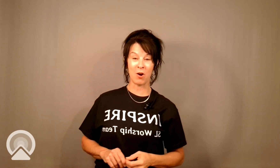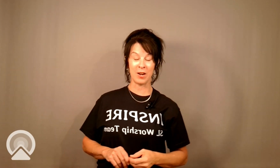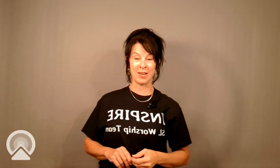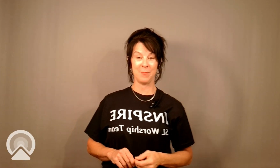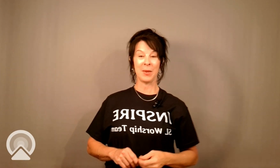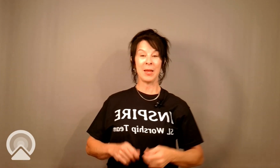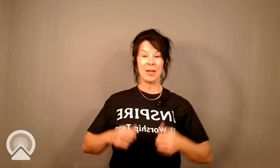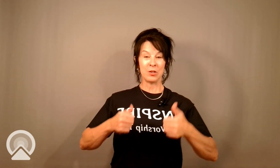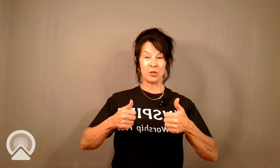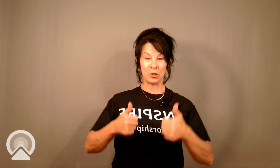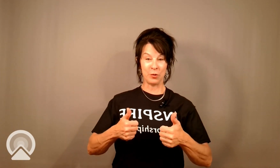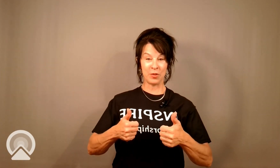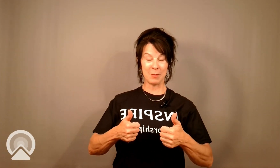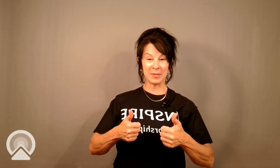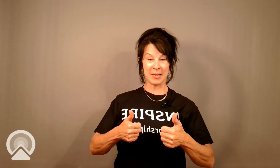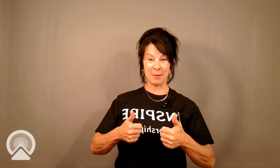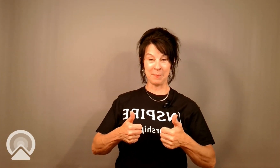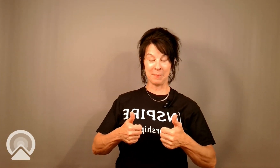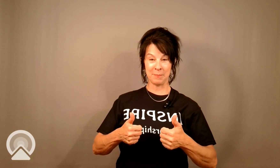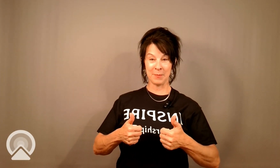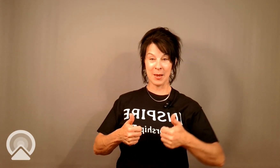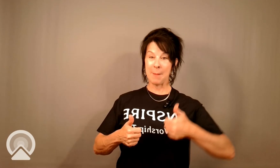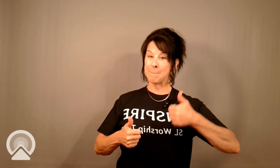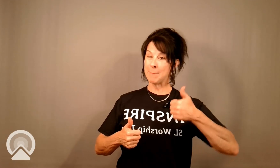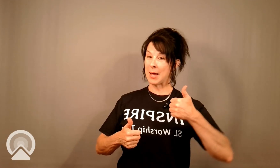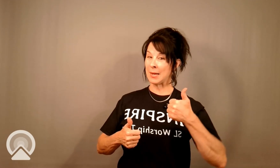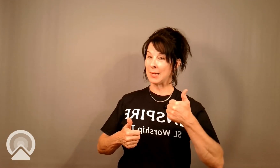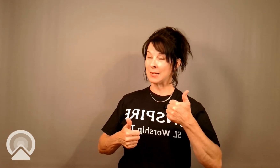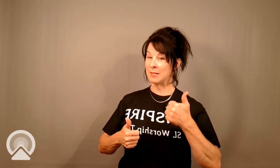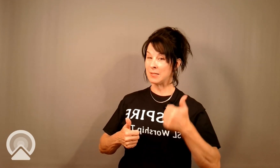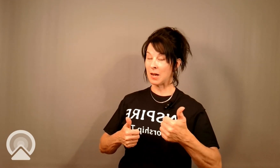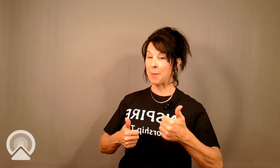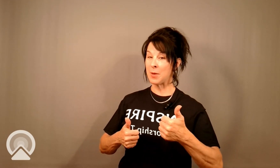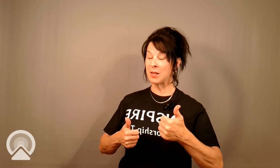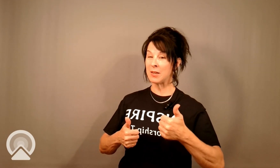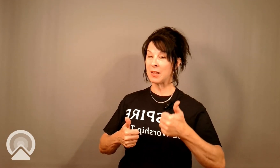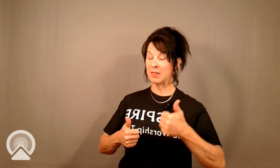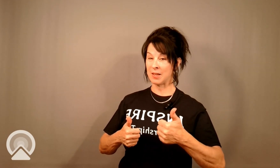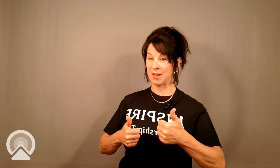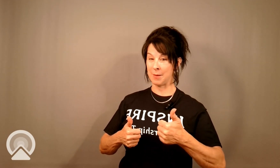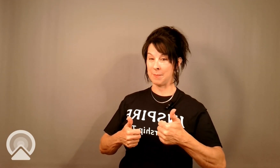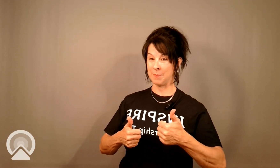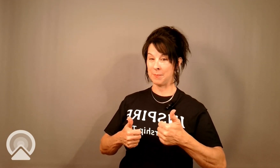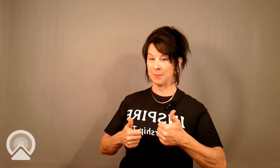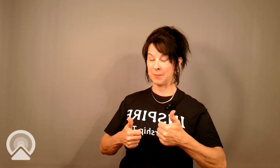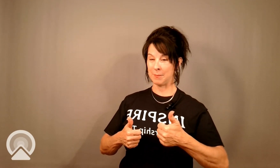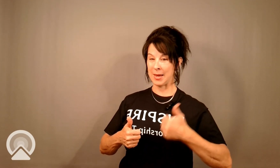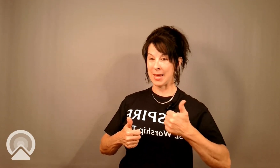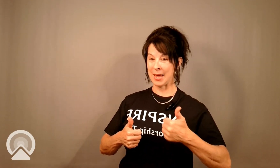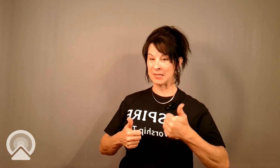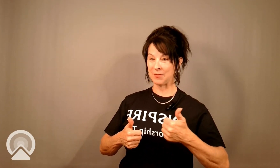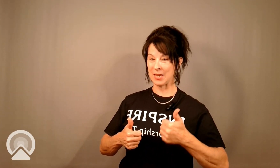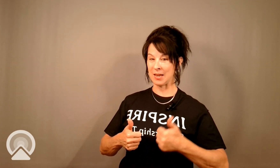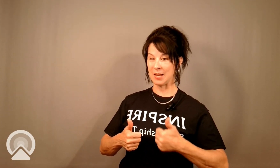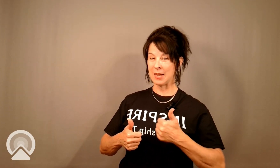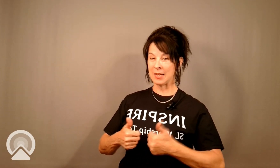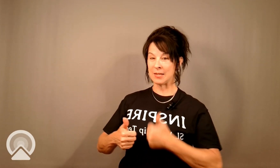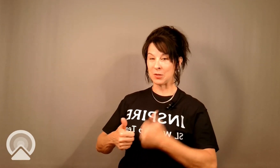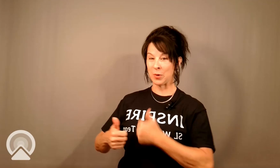brokenhearted. 2 thumbs up. My dominant thumb, my active hand, is going